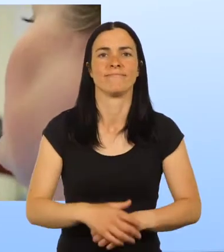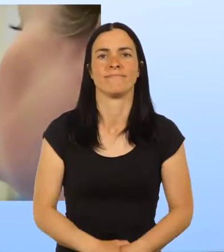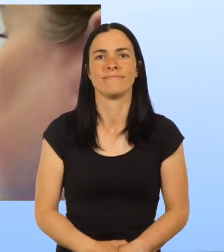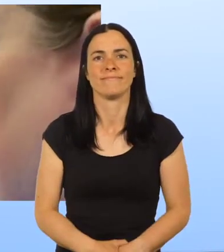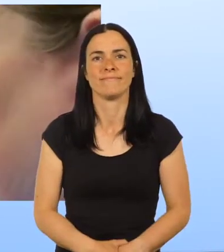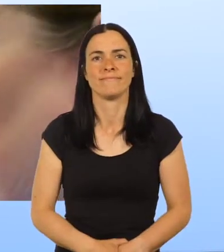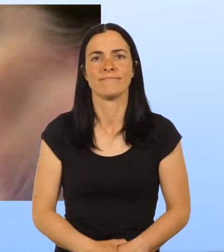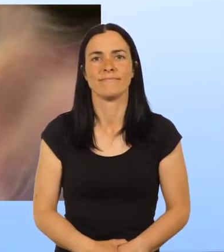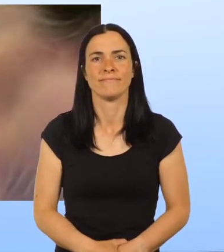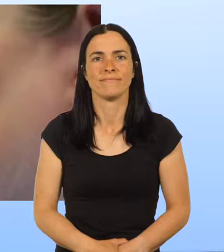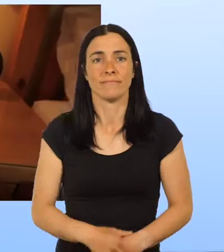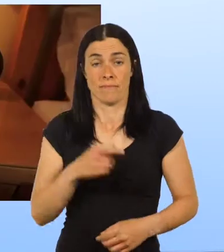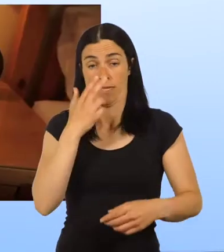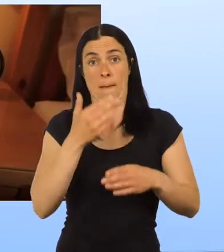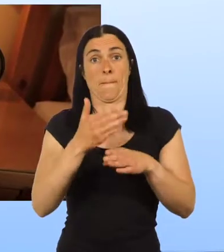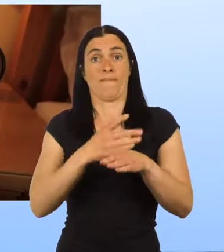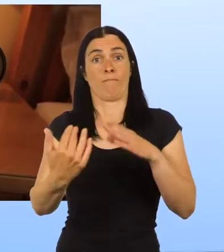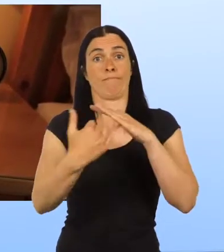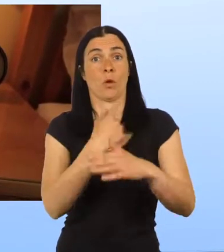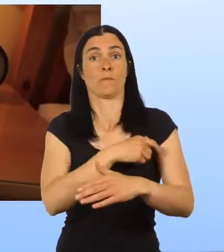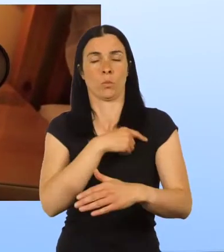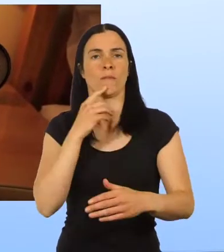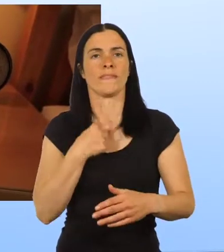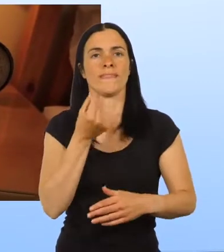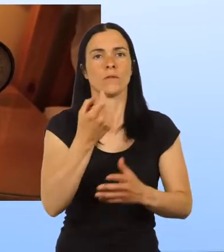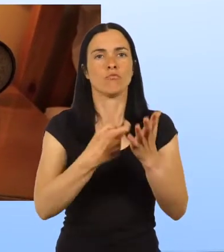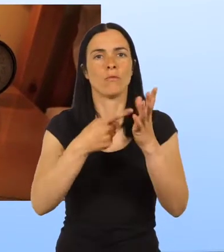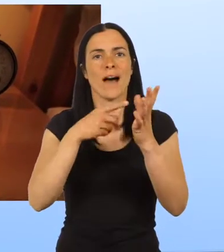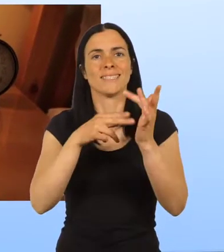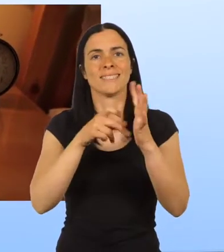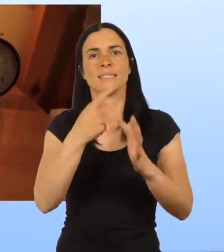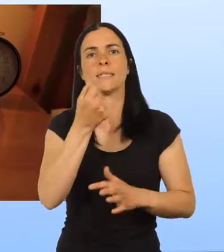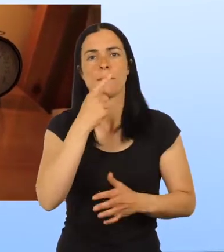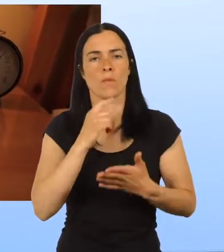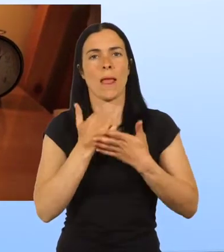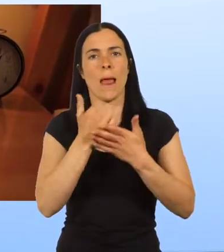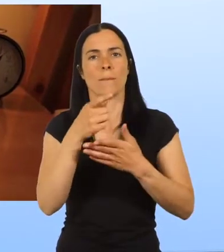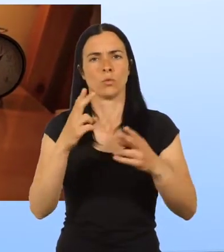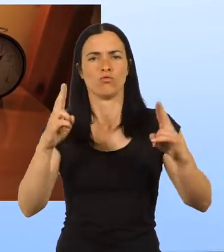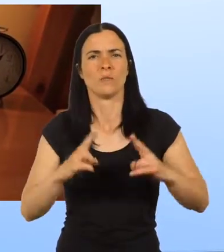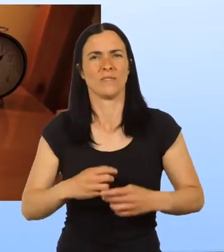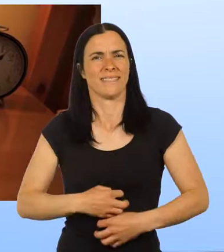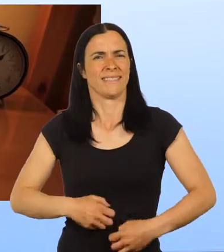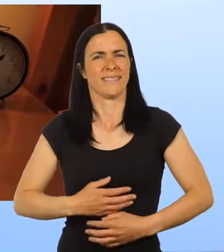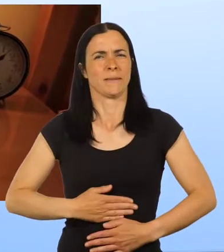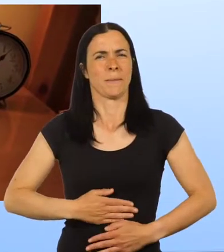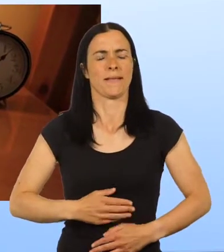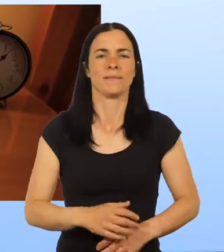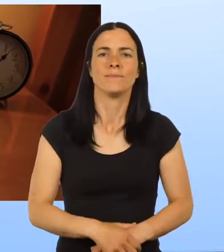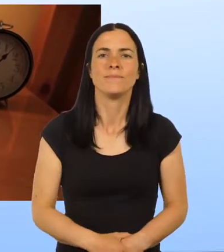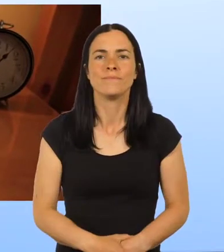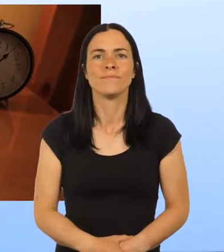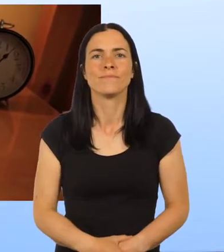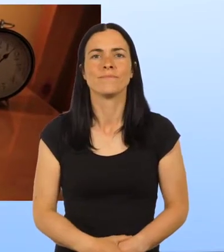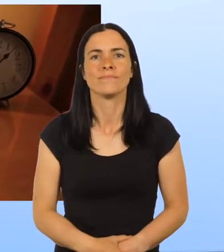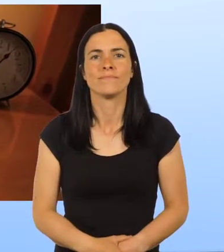return to the ward. The night before you come into hospital, take one of the ranitidine tablets. These help reduce